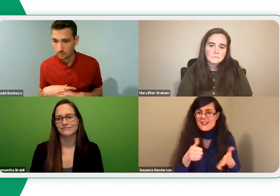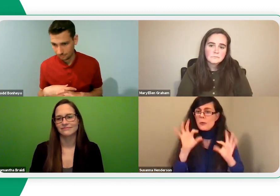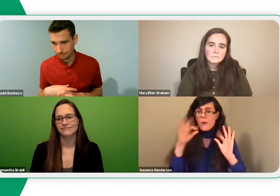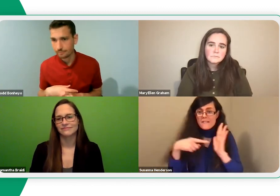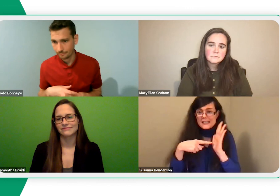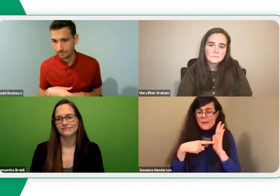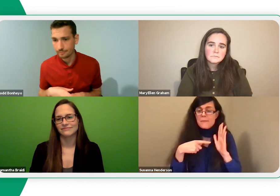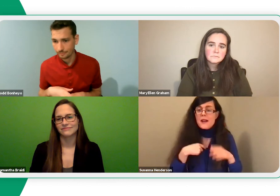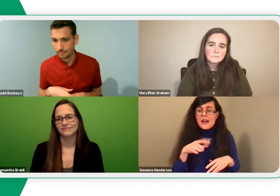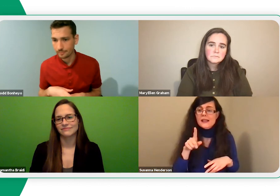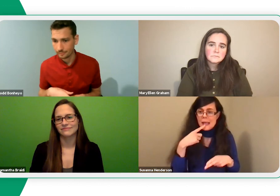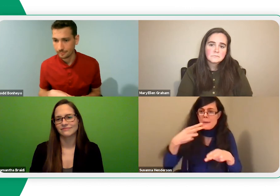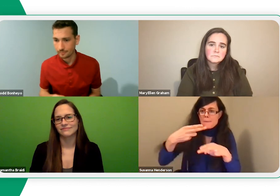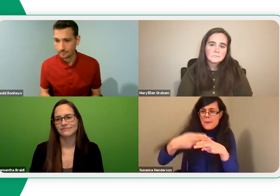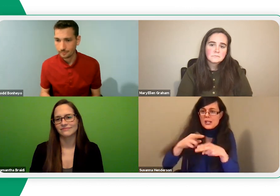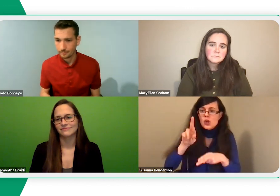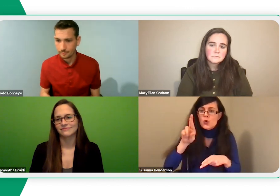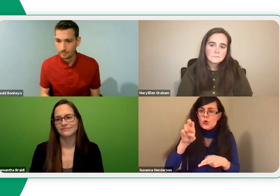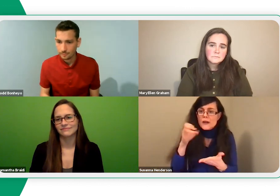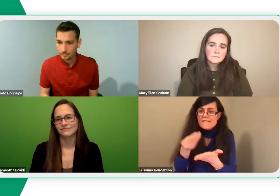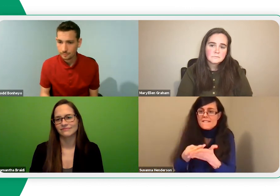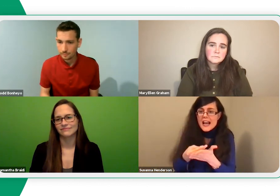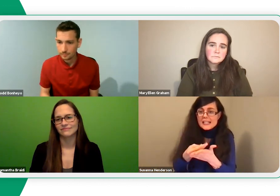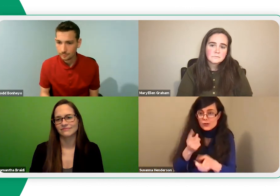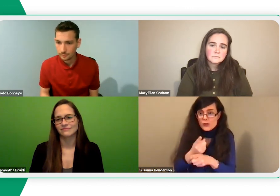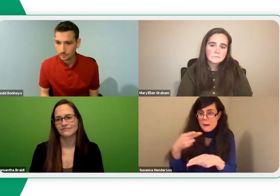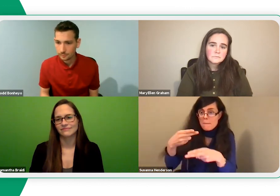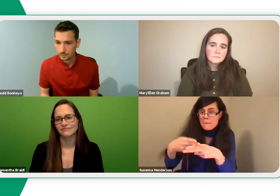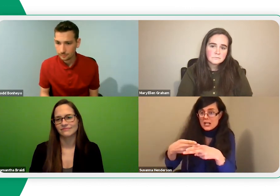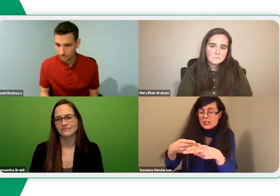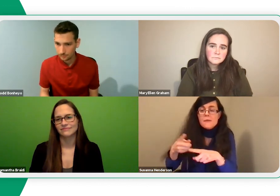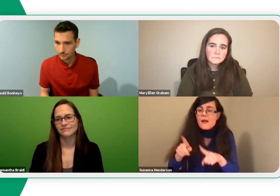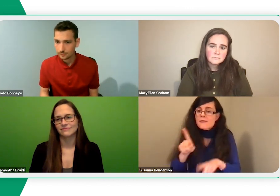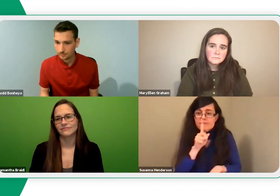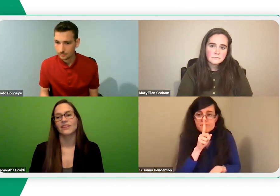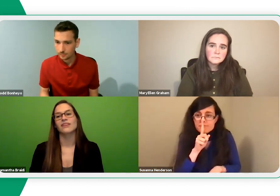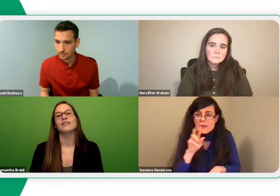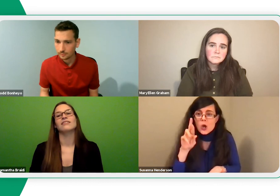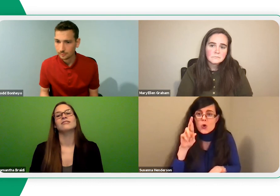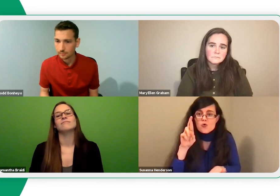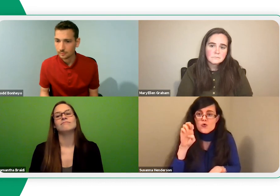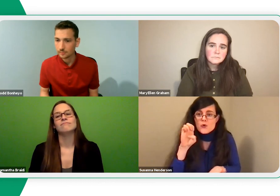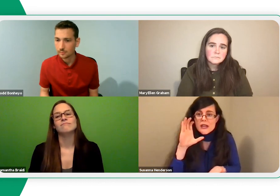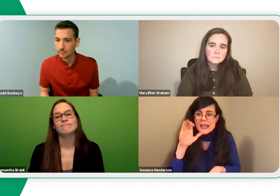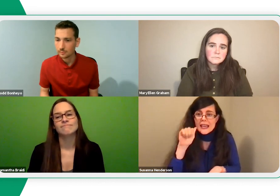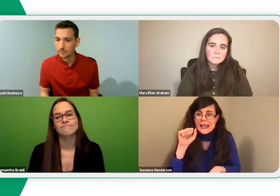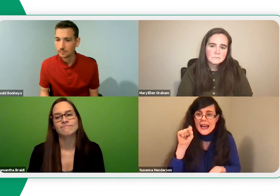You know, a textbook doesn't say everything. A textbook might mention refinancing,